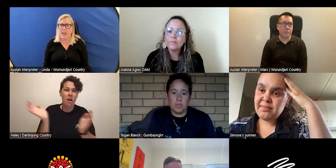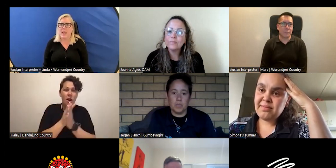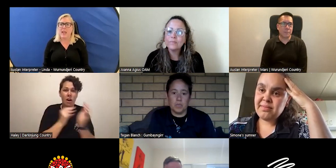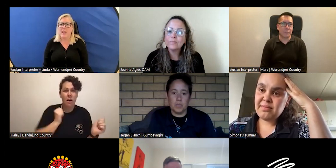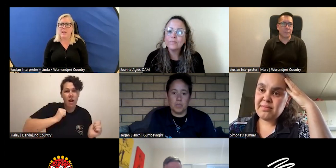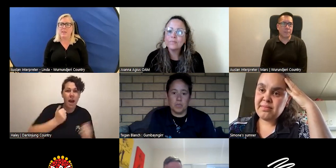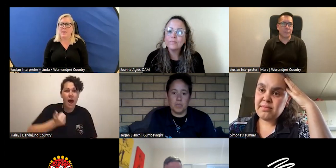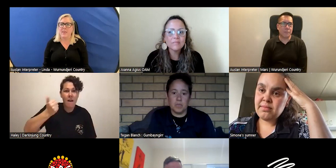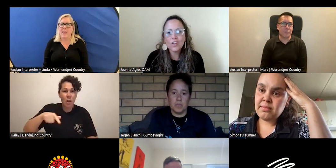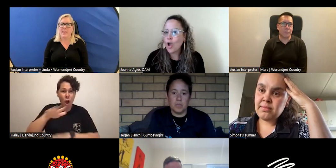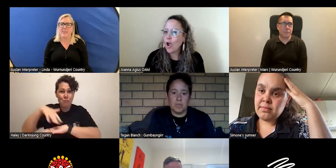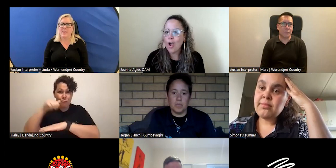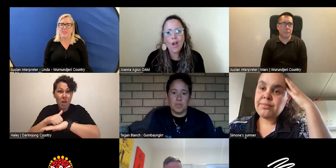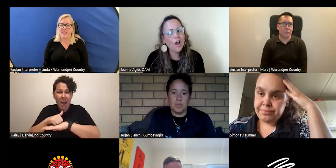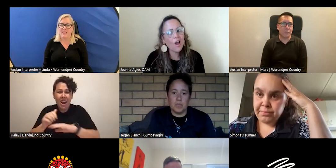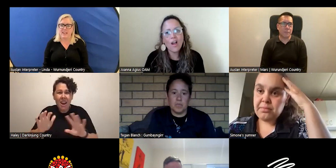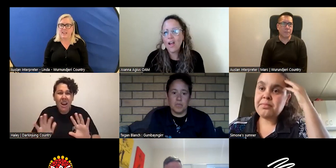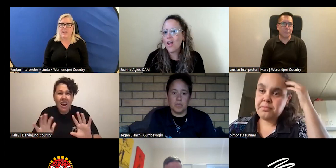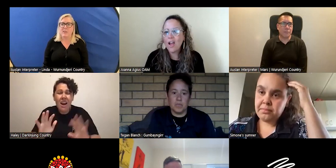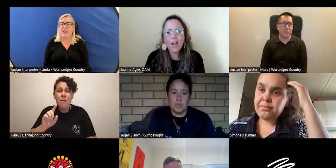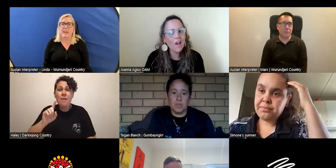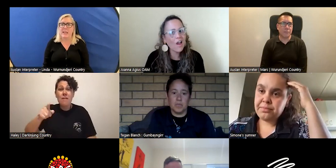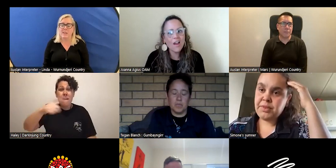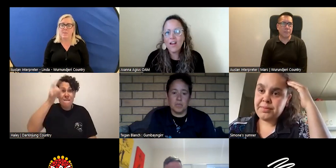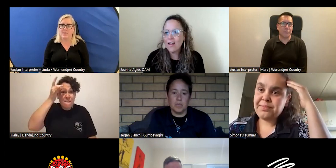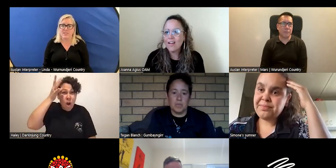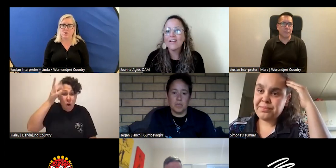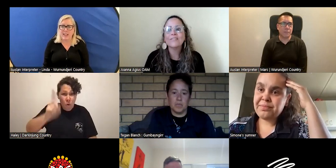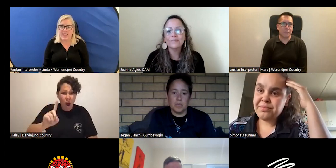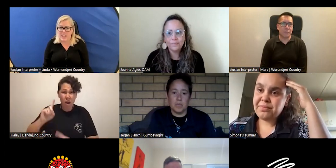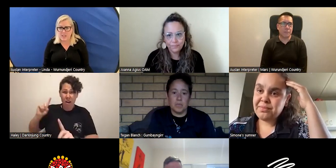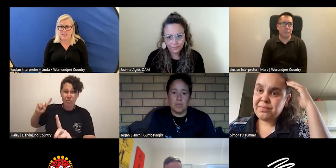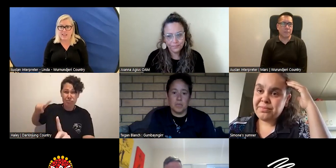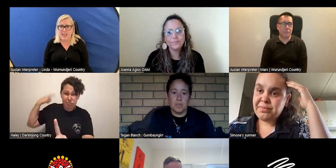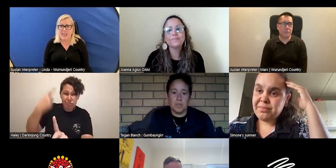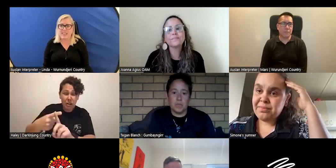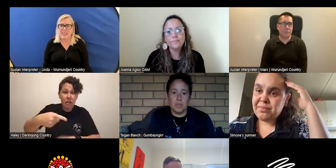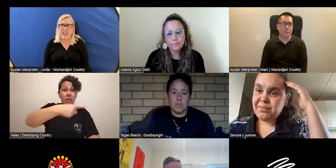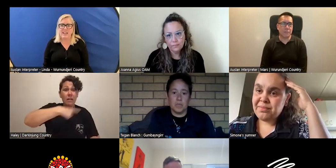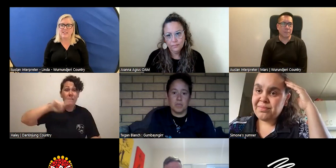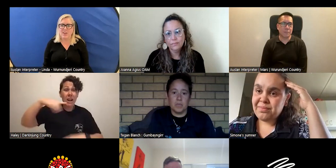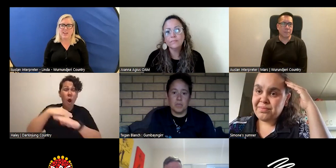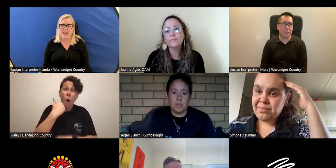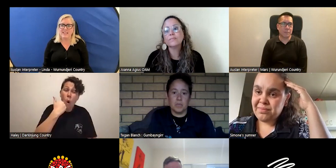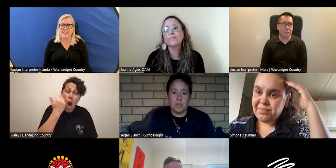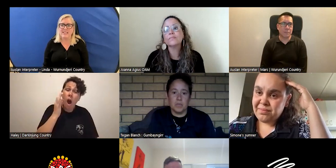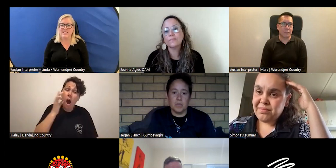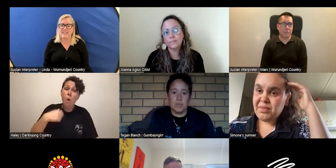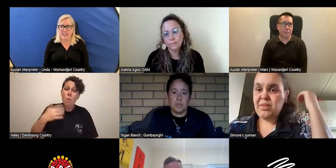vote. They think we're going to kick them out of Australia. They